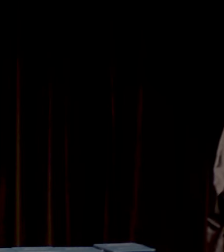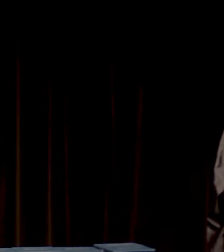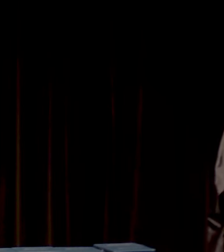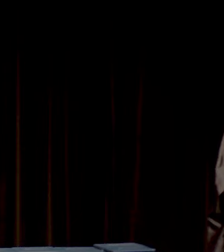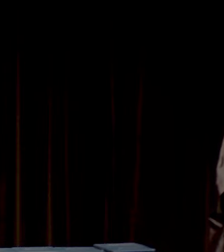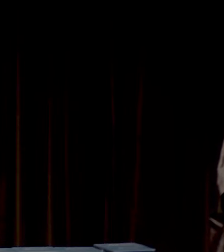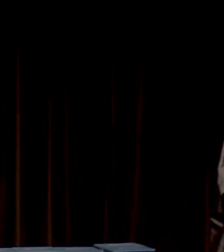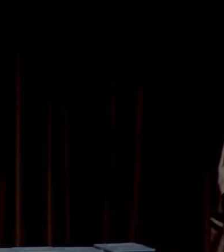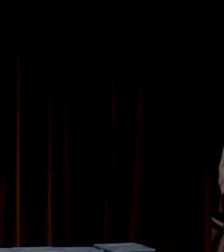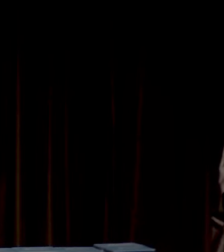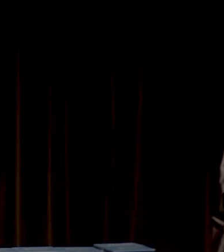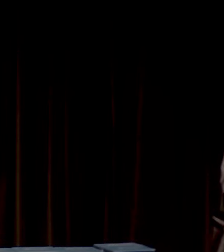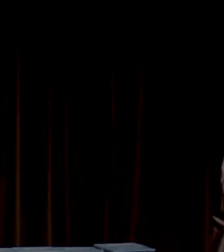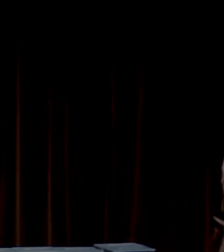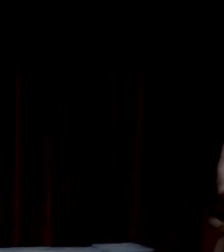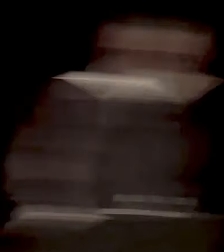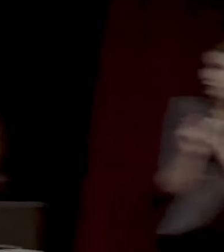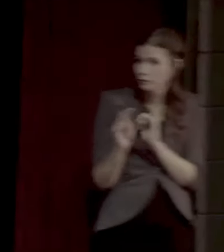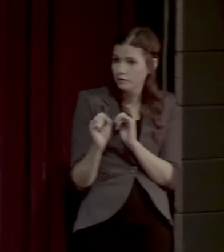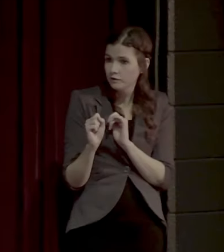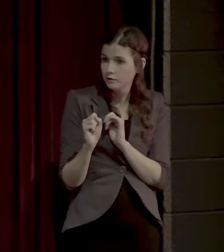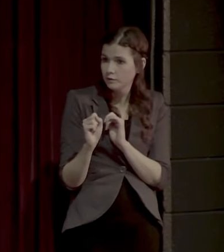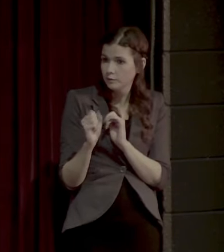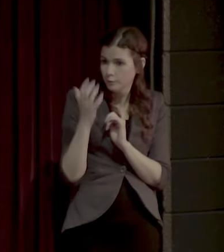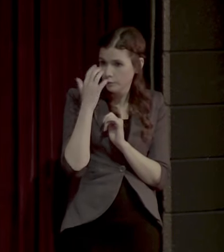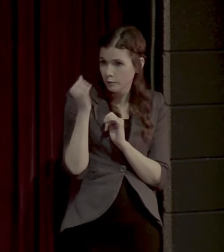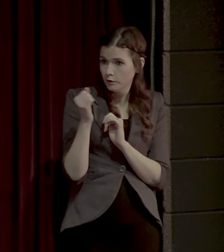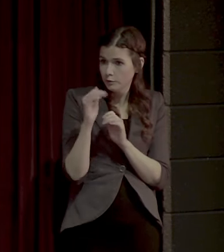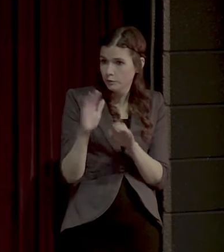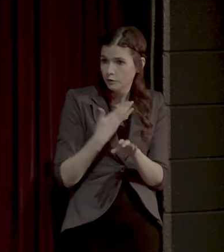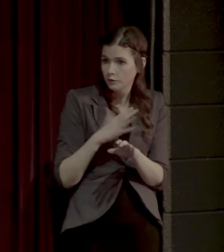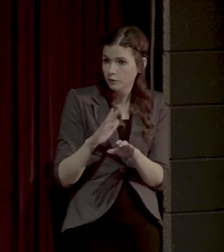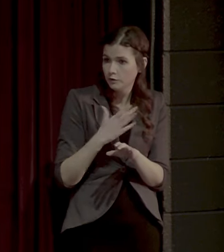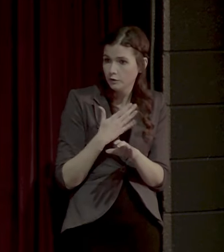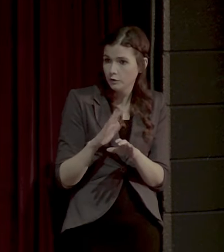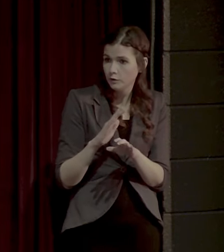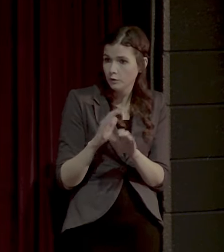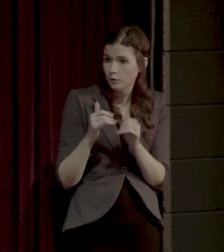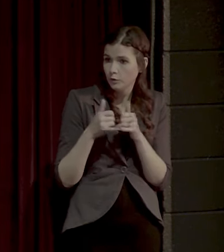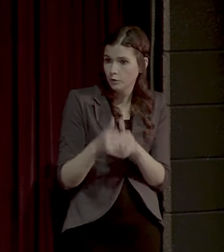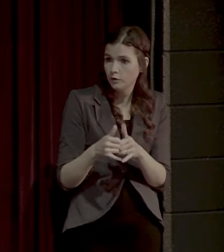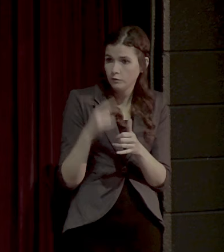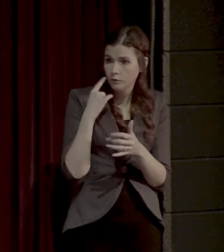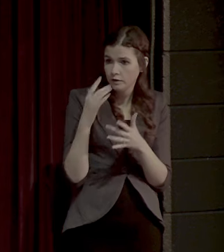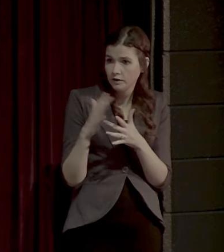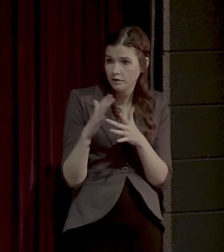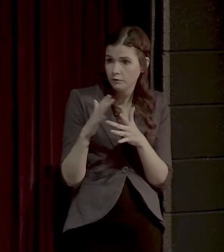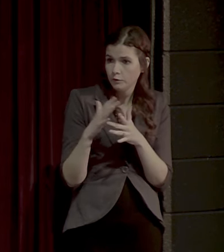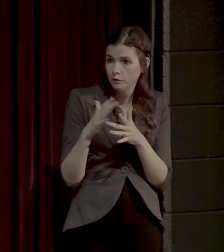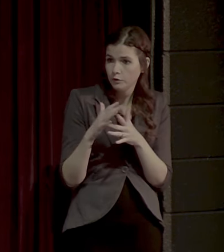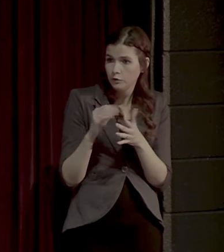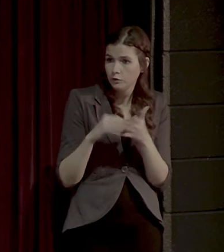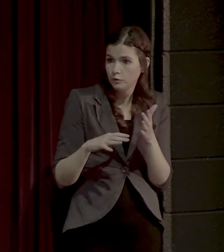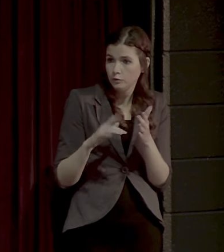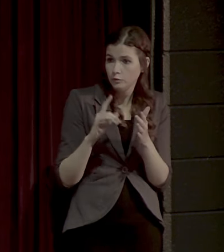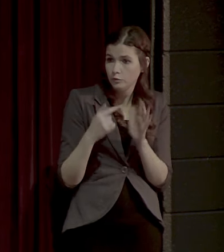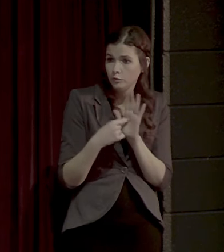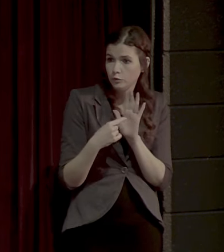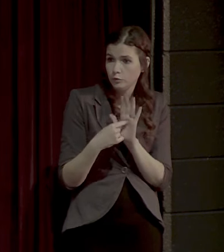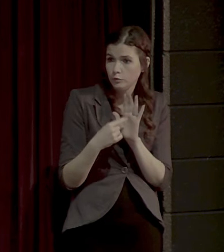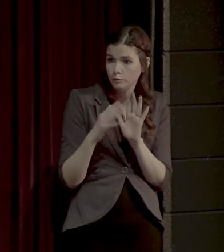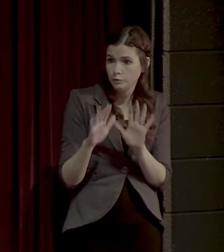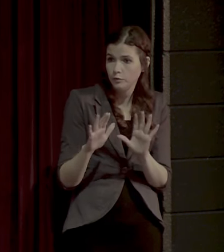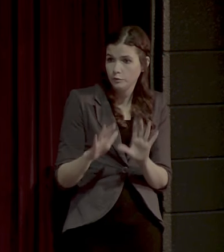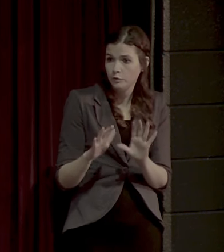The Lloyd Jones Memorial Music Award is presented to the sophomore student who provides outstanding leadership in music.